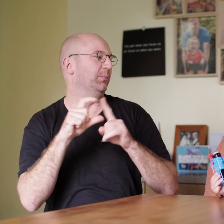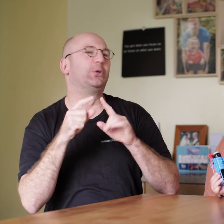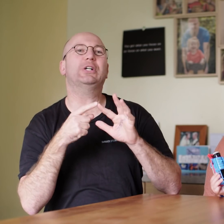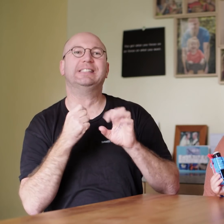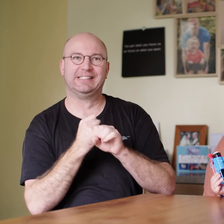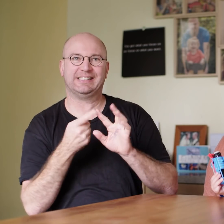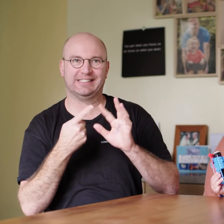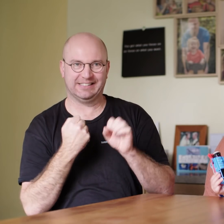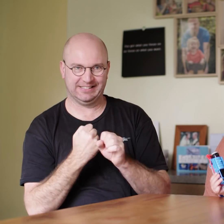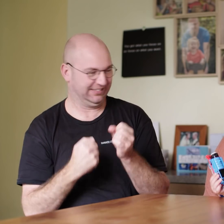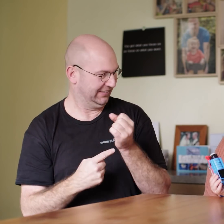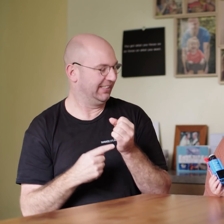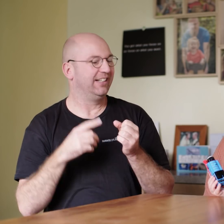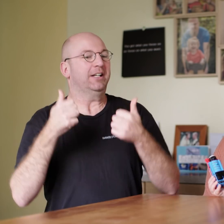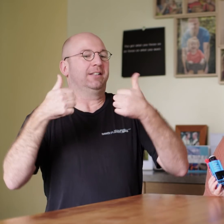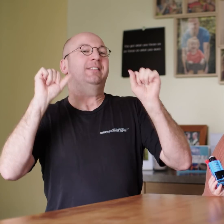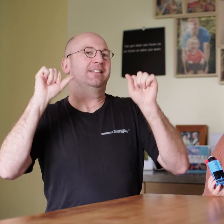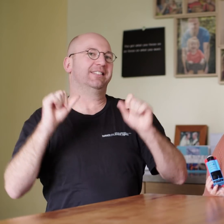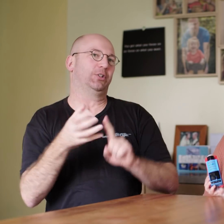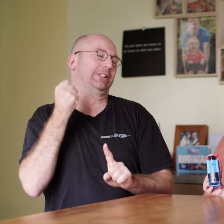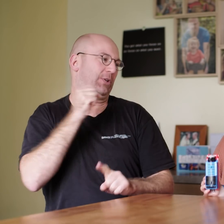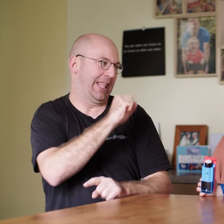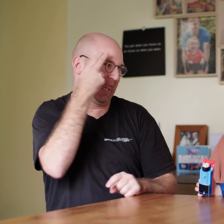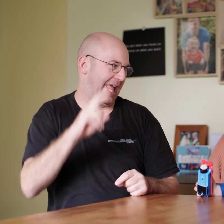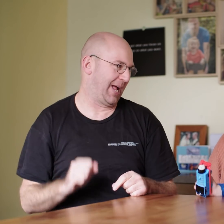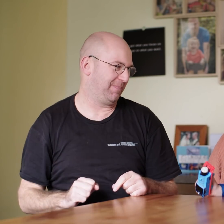from Bridget." So finally, I had her actual name.